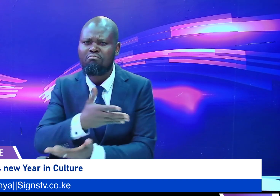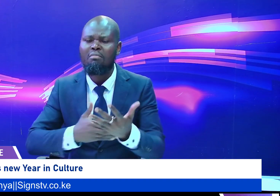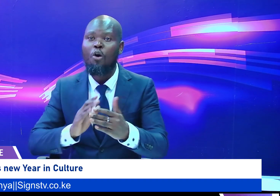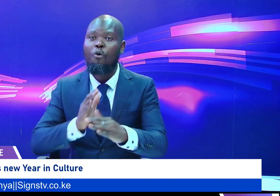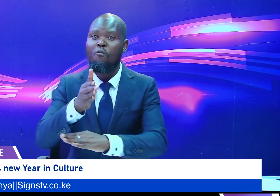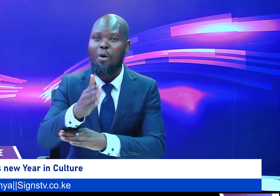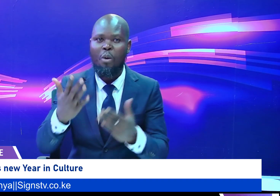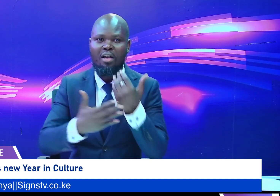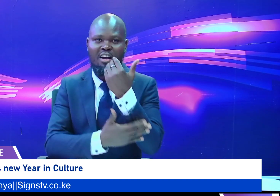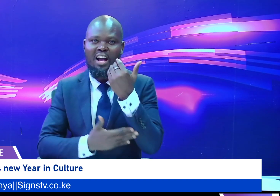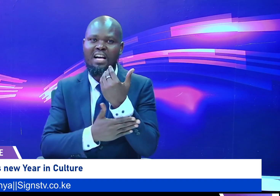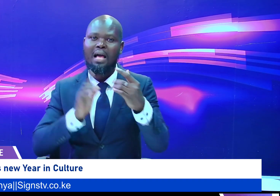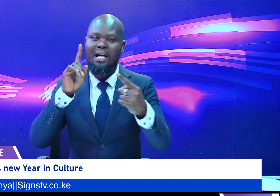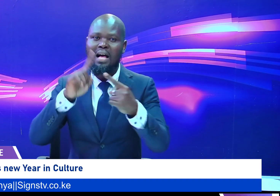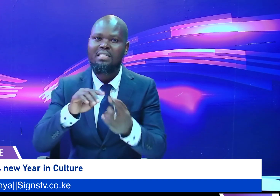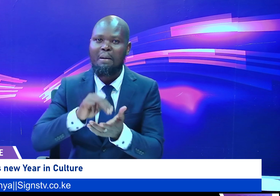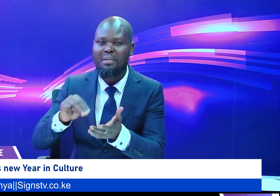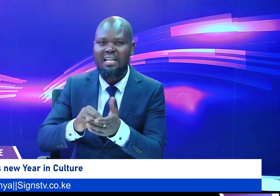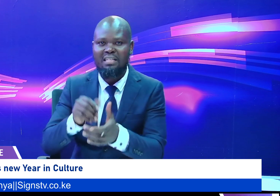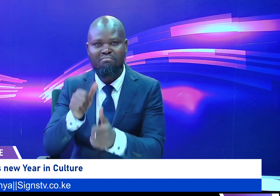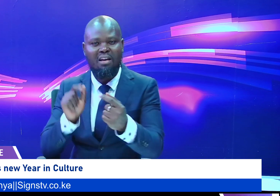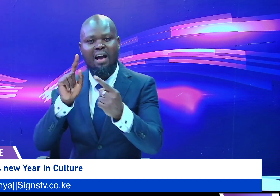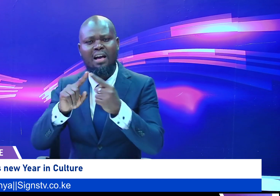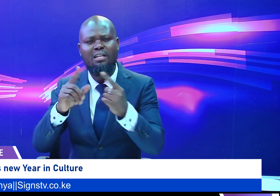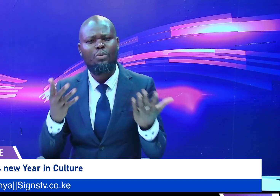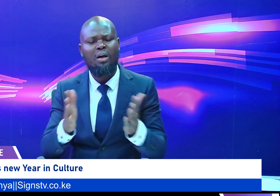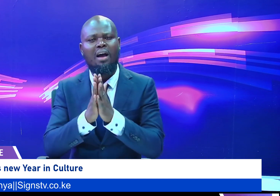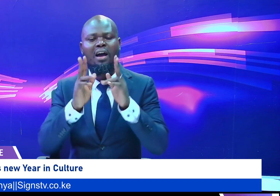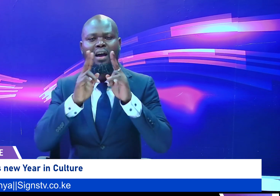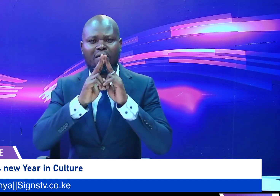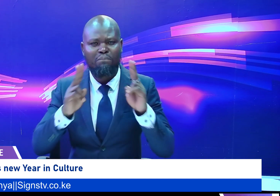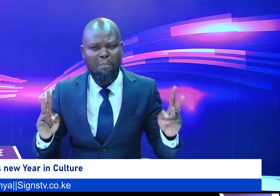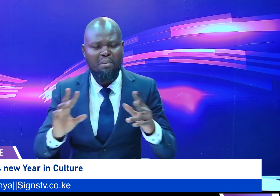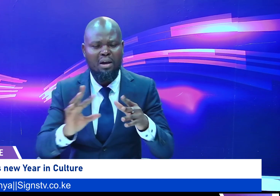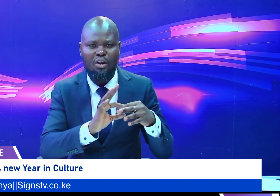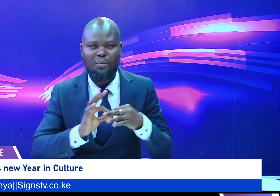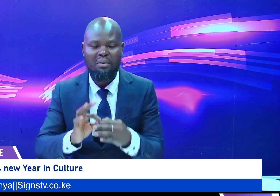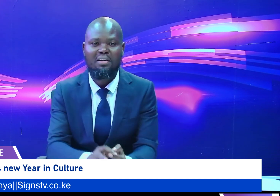from across the country with a unifying message of unity and peace.